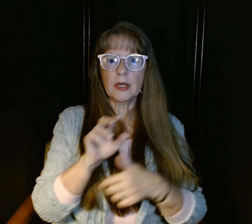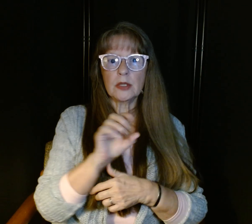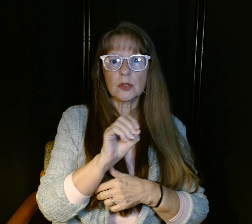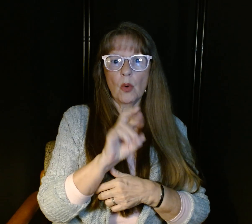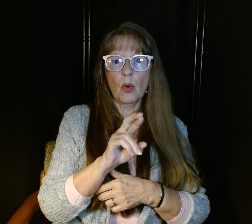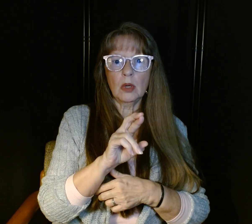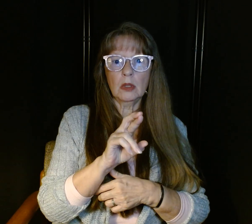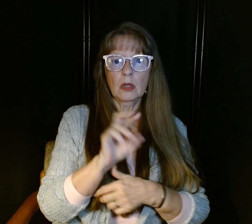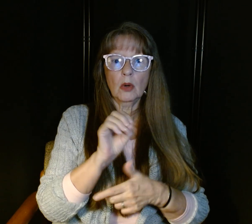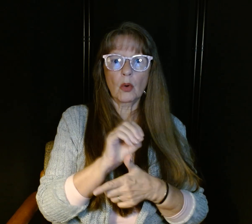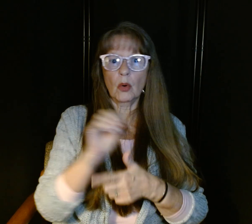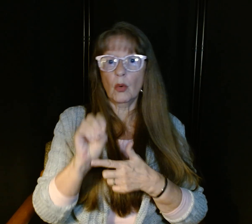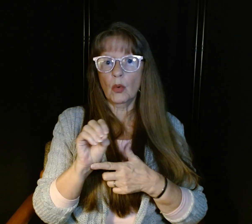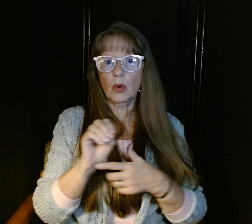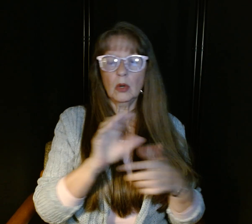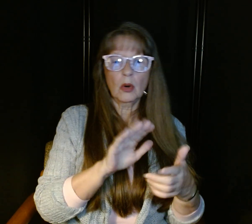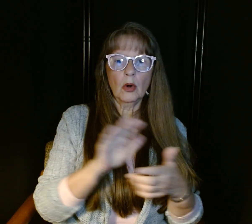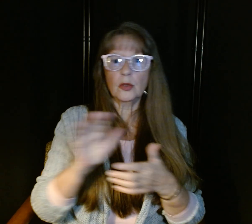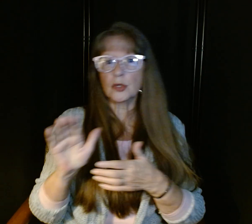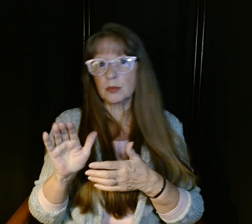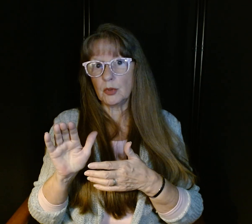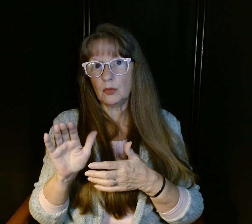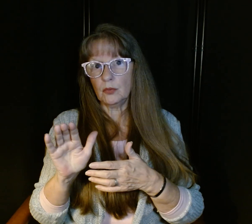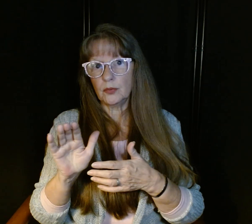is or you just move.